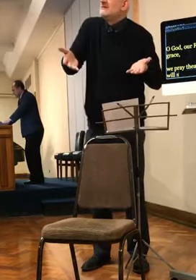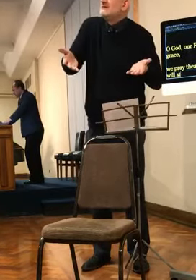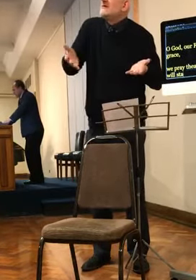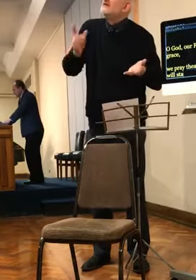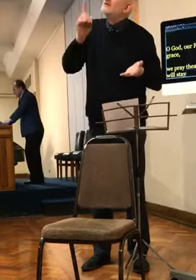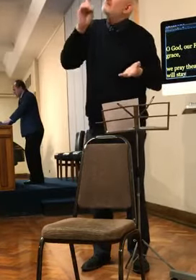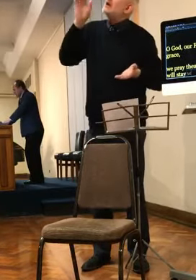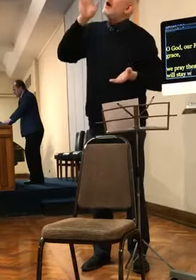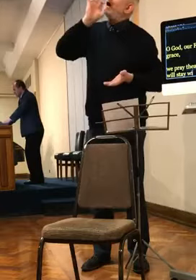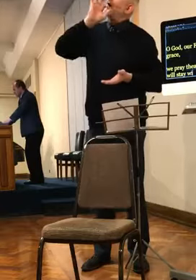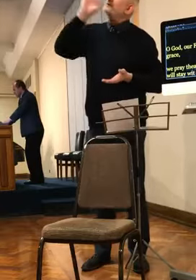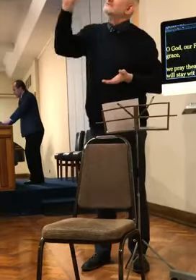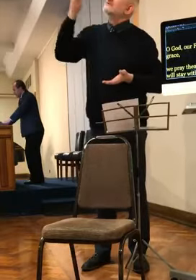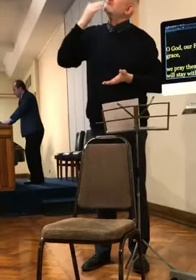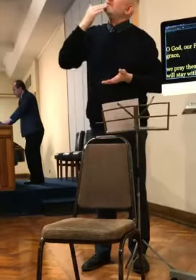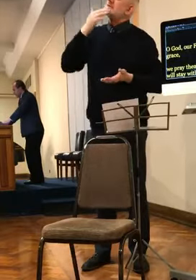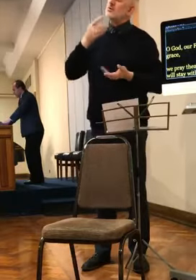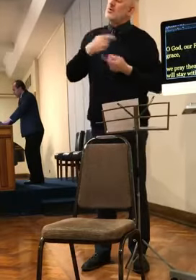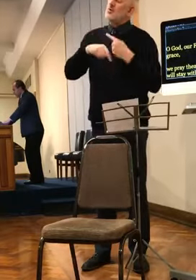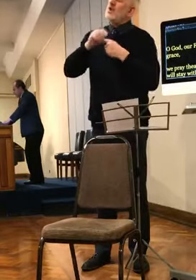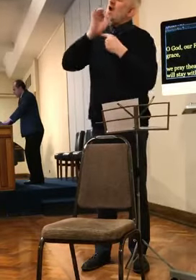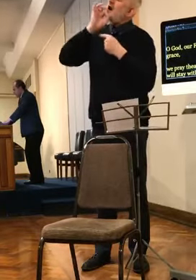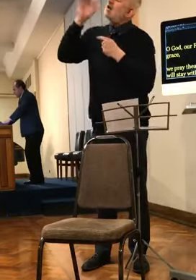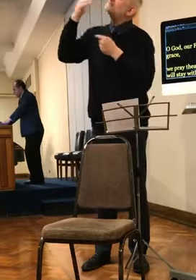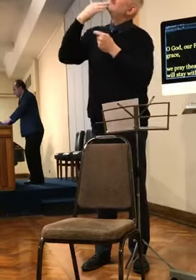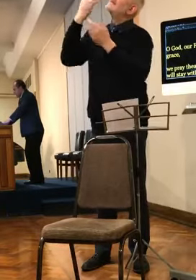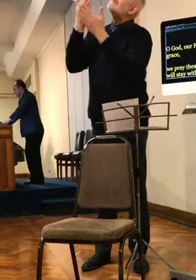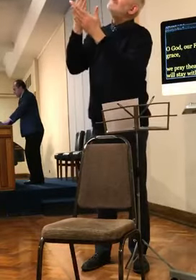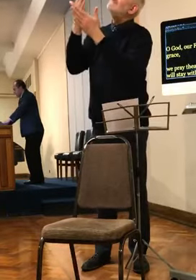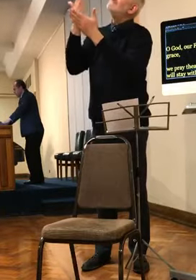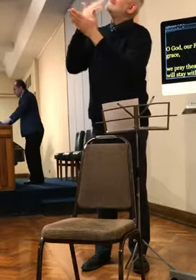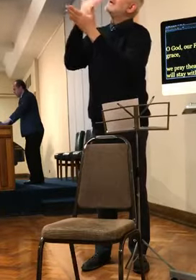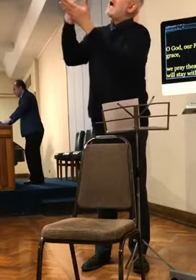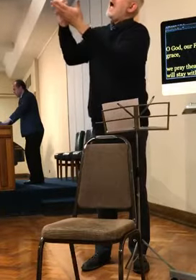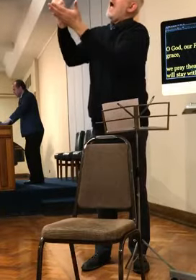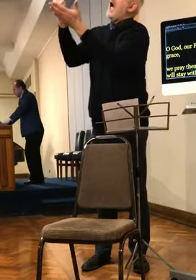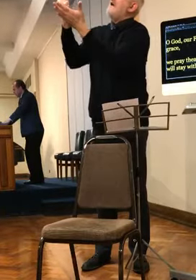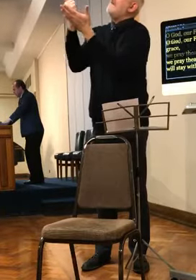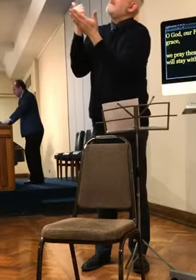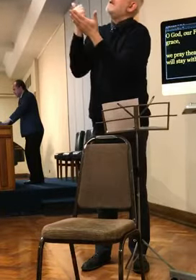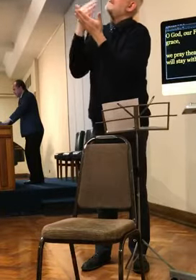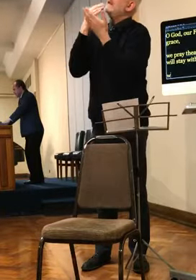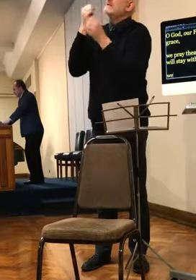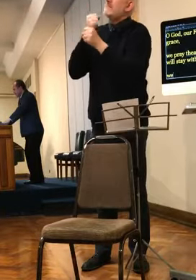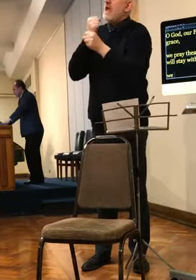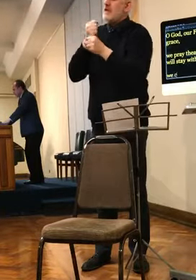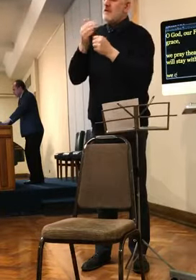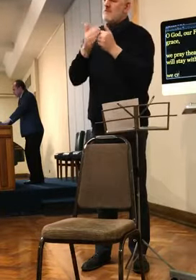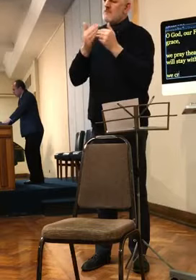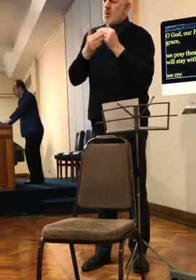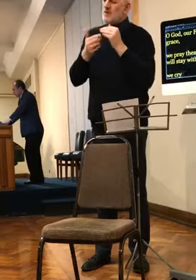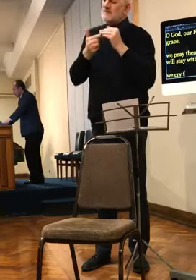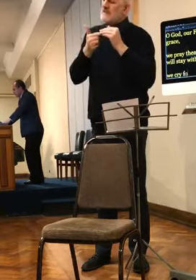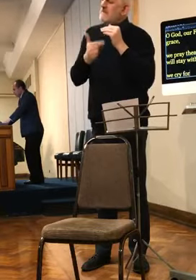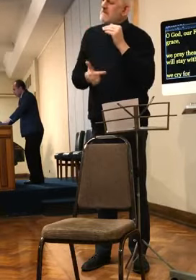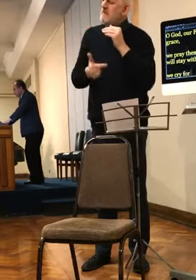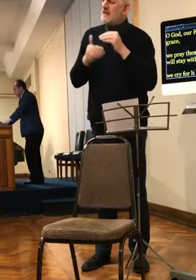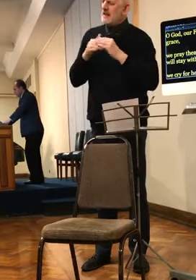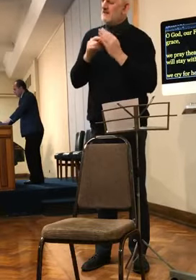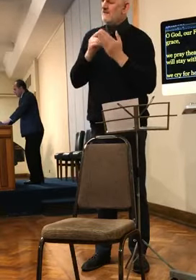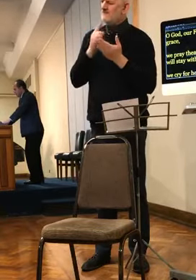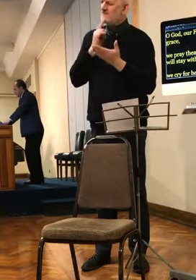again, Lord, we cry for Thy help, that Thou will deepen us in our most holy